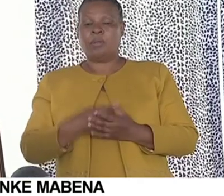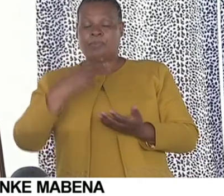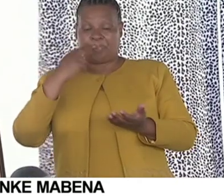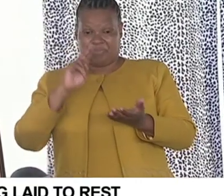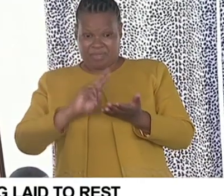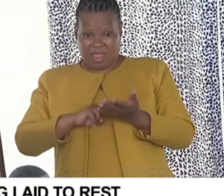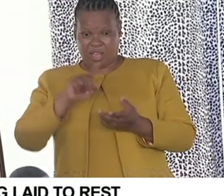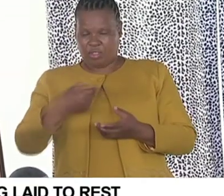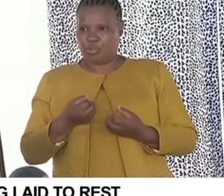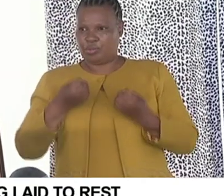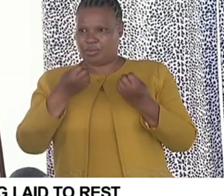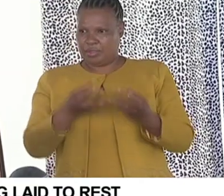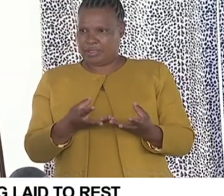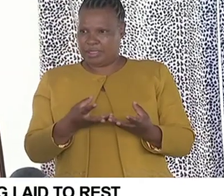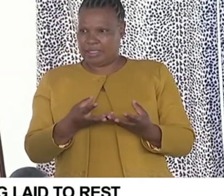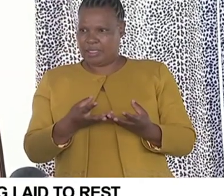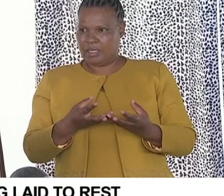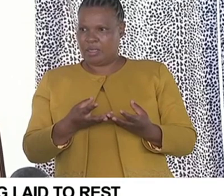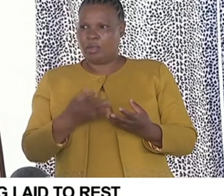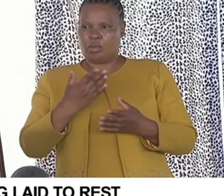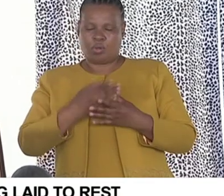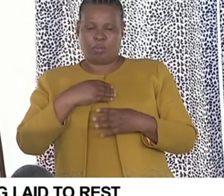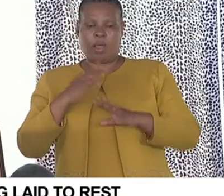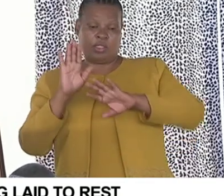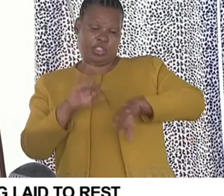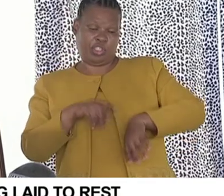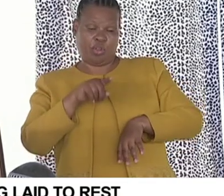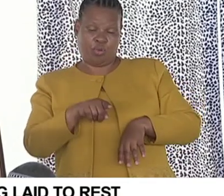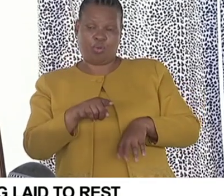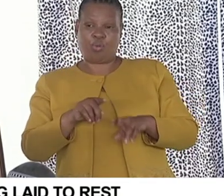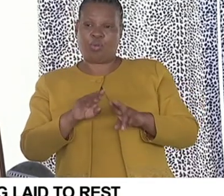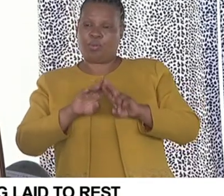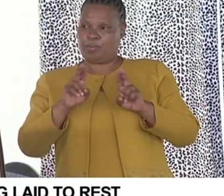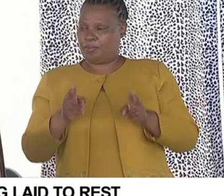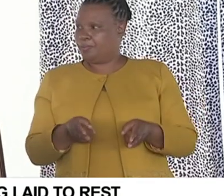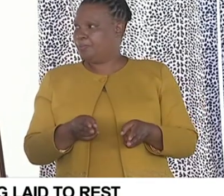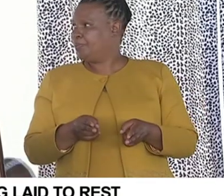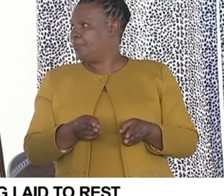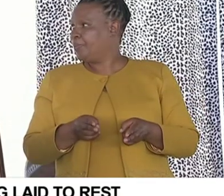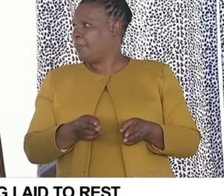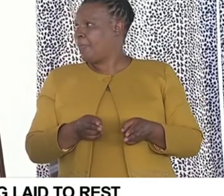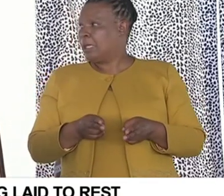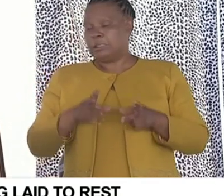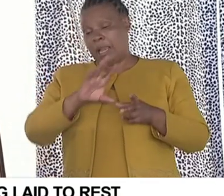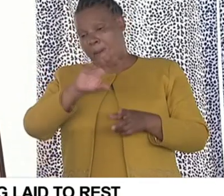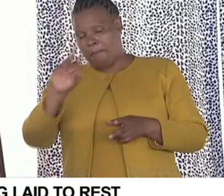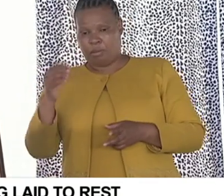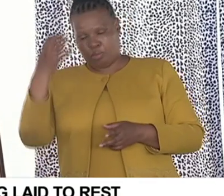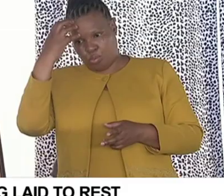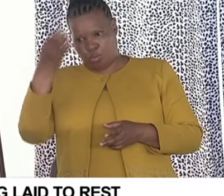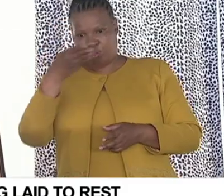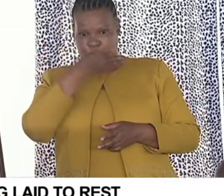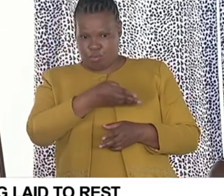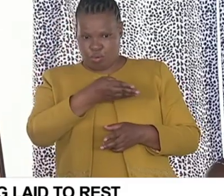the treatment meted out to the late King Zwelonke and many other kings by our